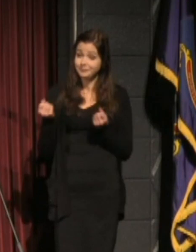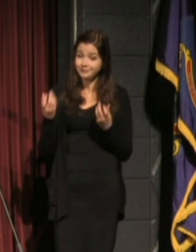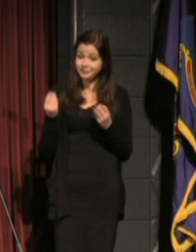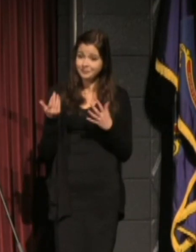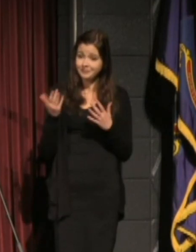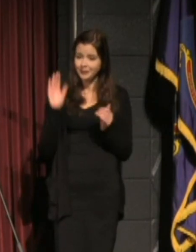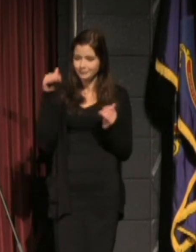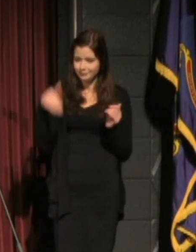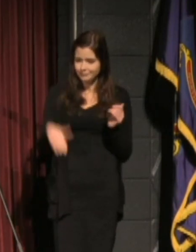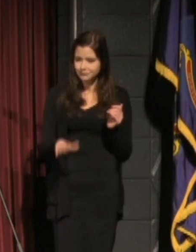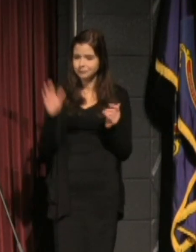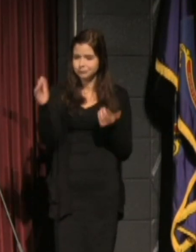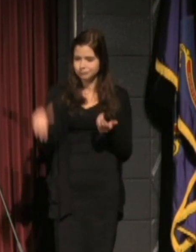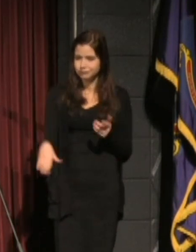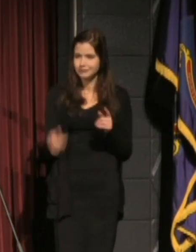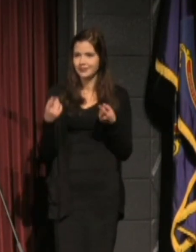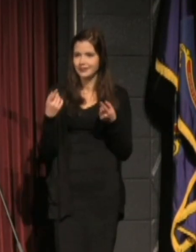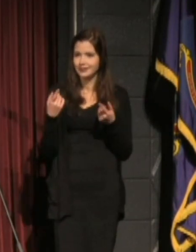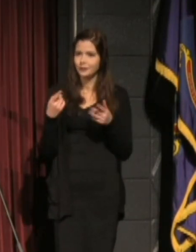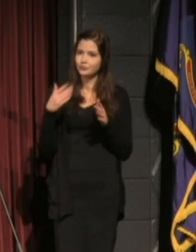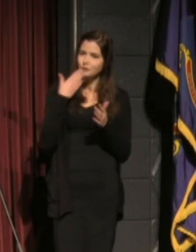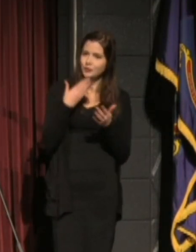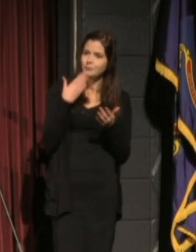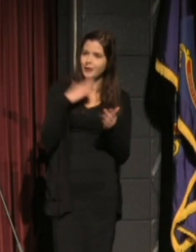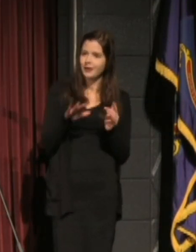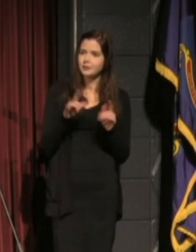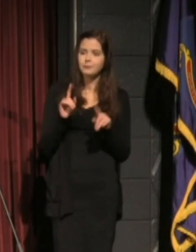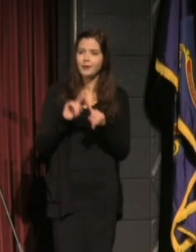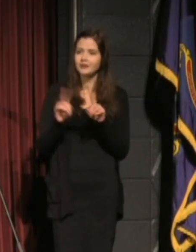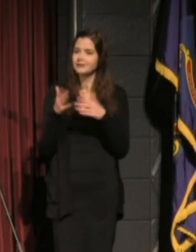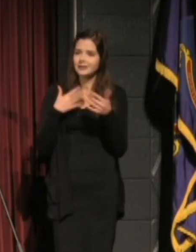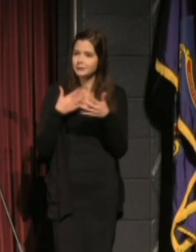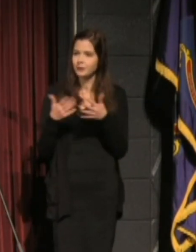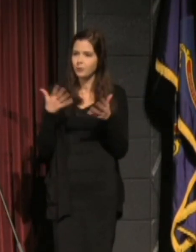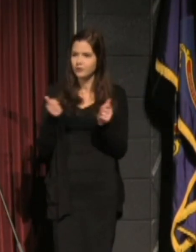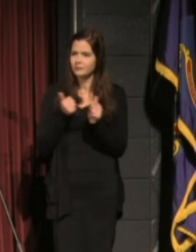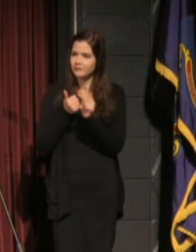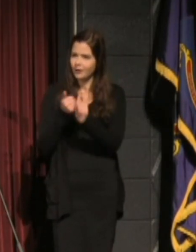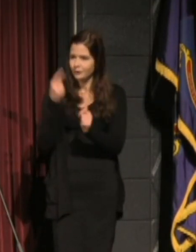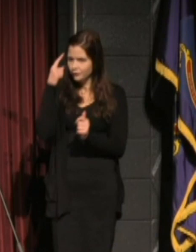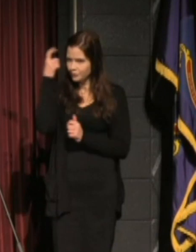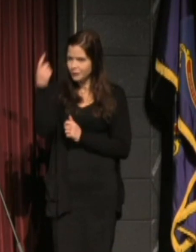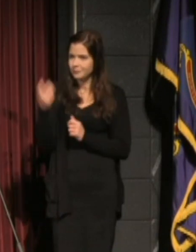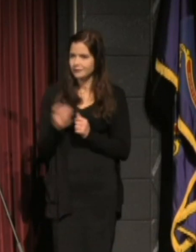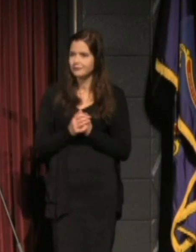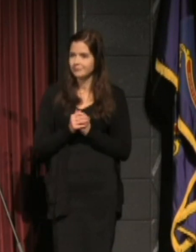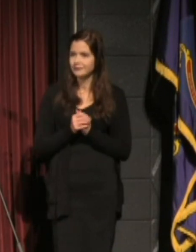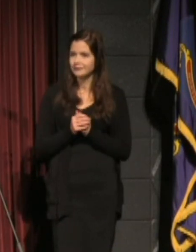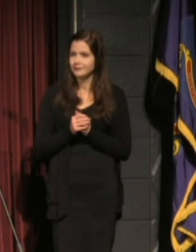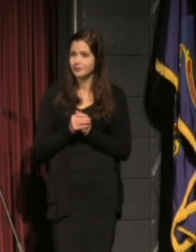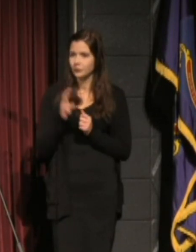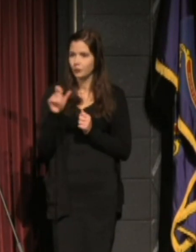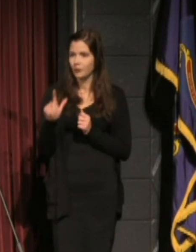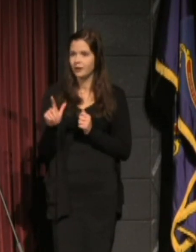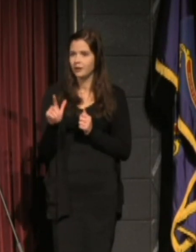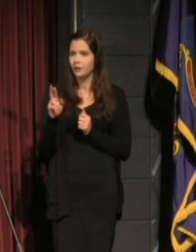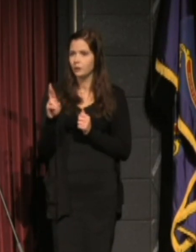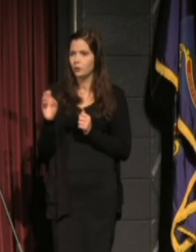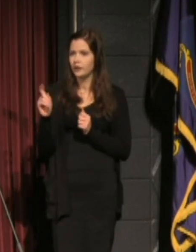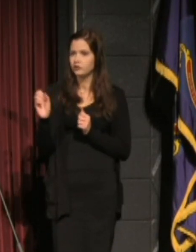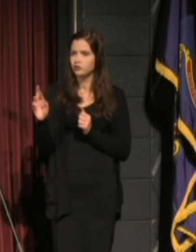and downs in your life, but no matter what, I want you all to follow your dreams. Will Rogers once said,